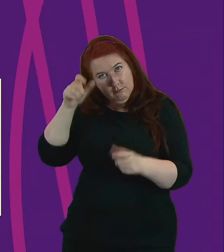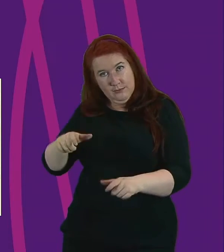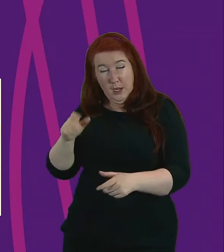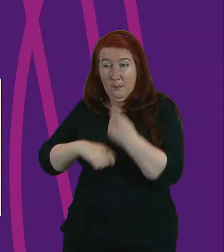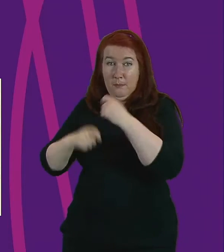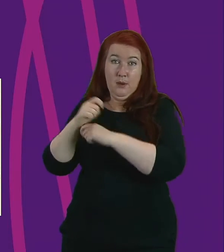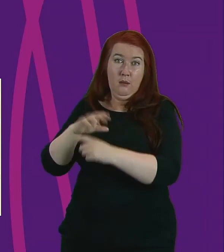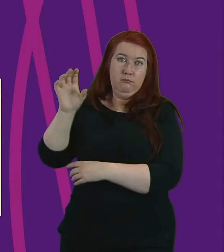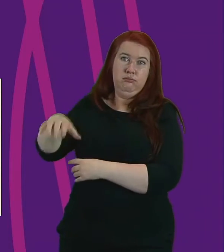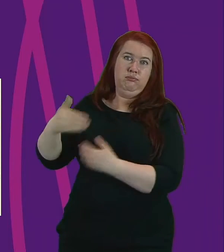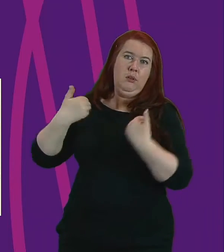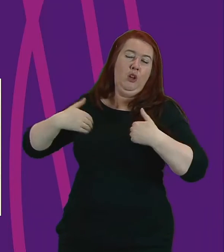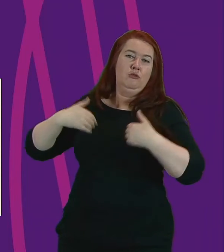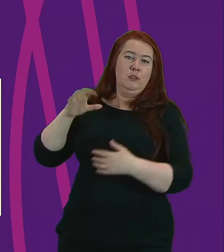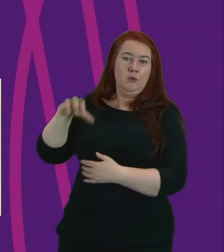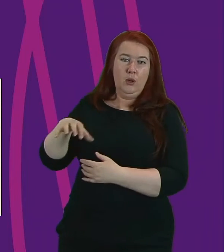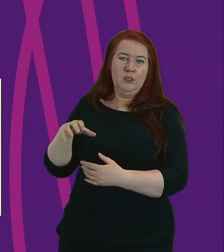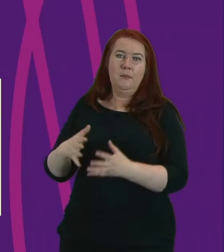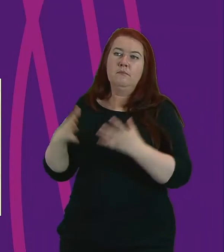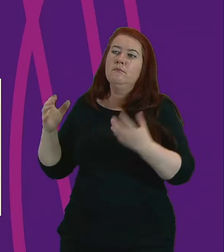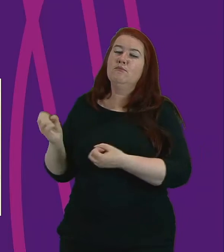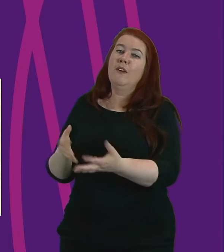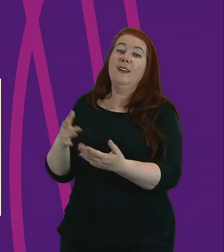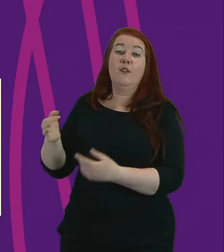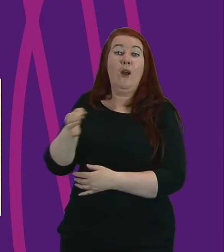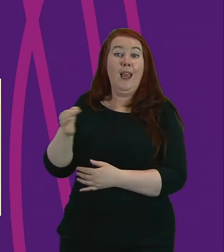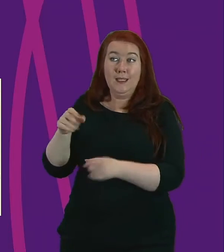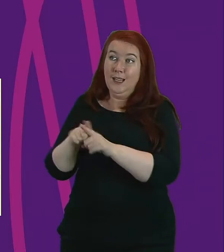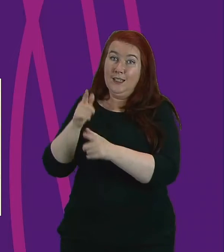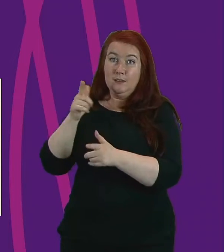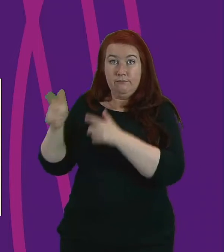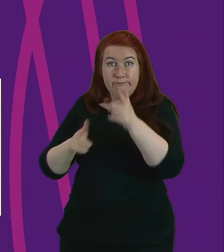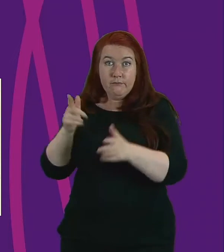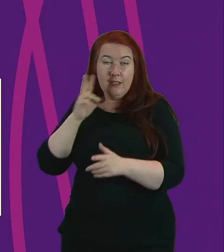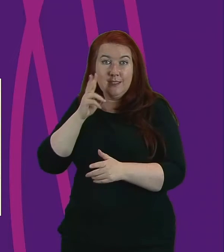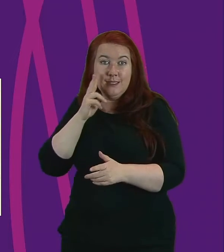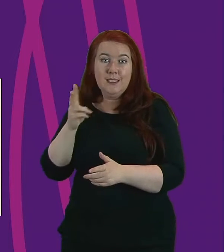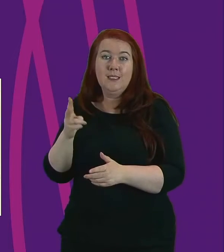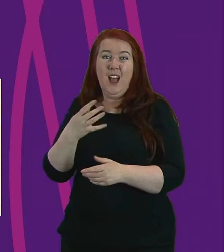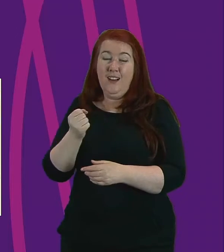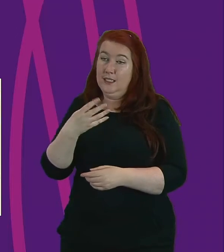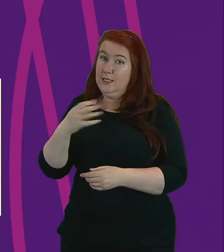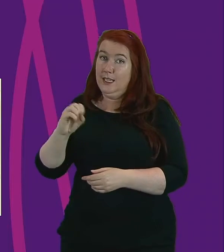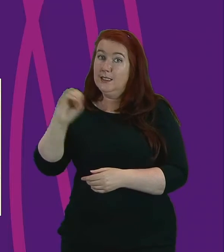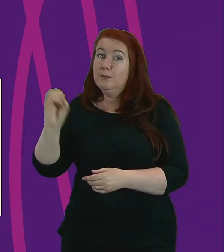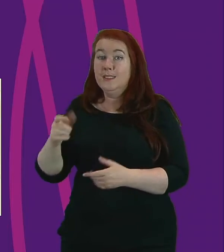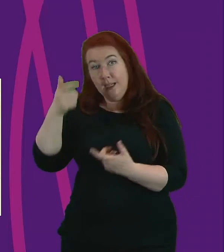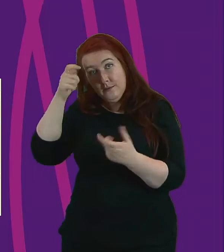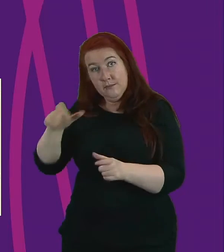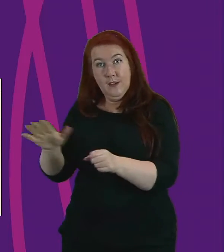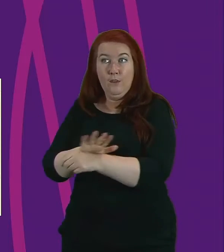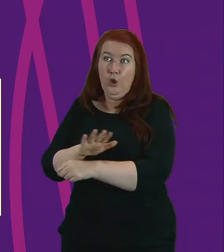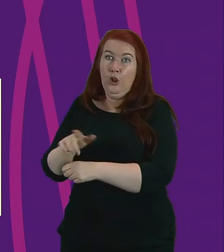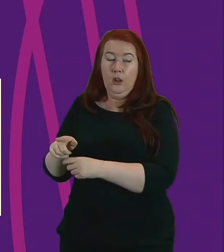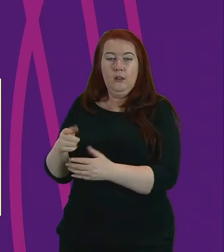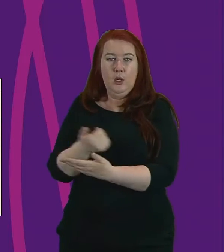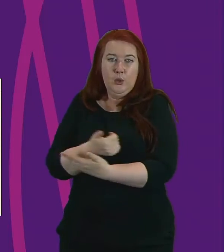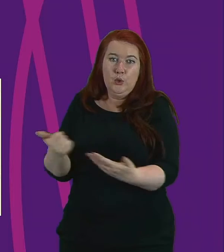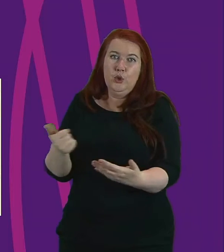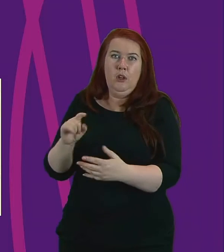It is a major provider of indoor leisure facilities to island residents and visitors, with 90% occupancy and an annual turnover of £8.5 million in normal